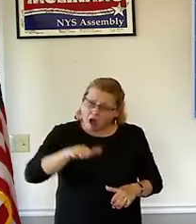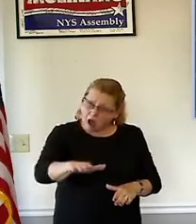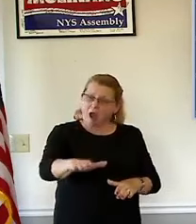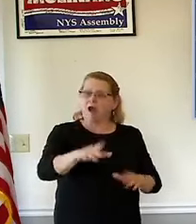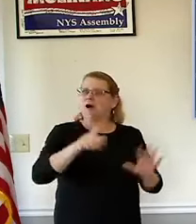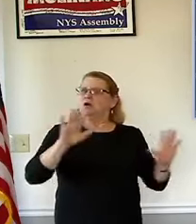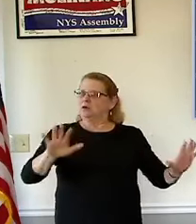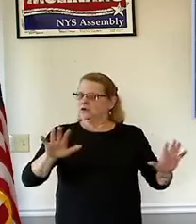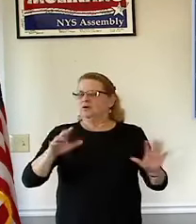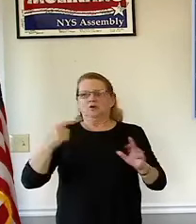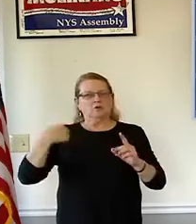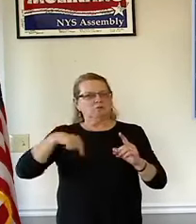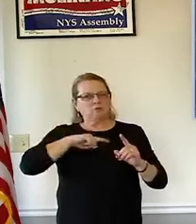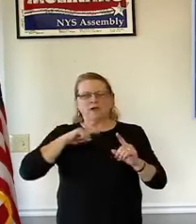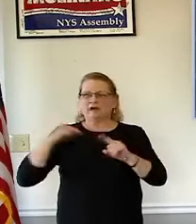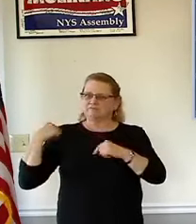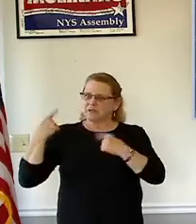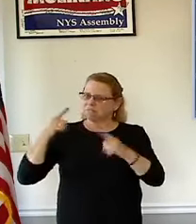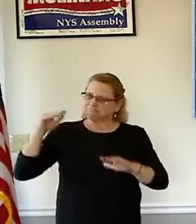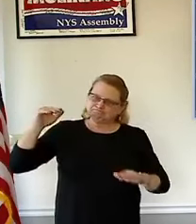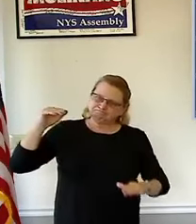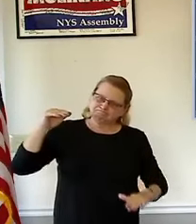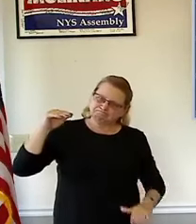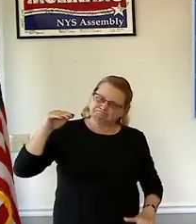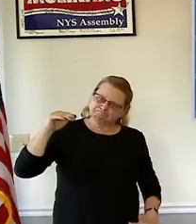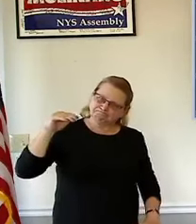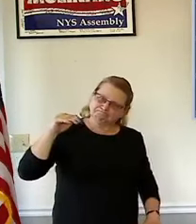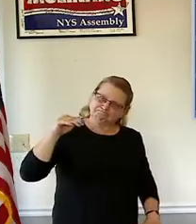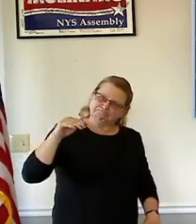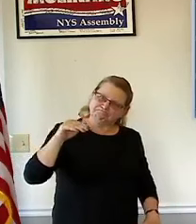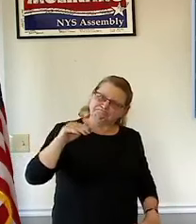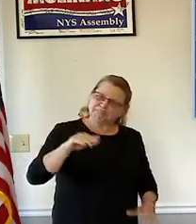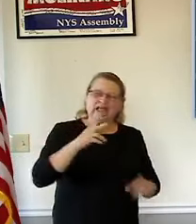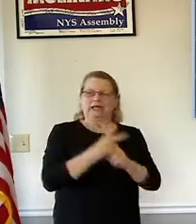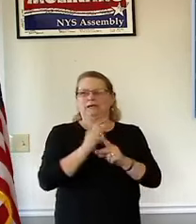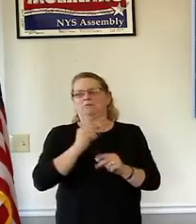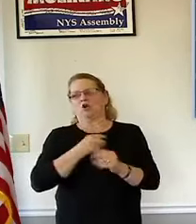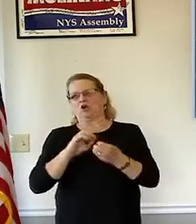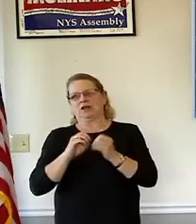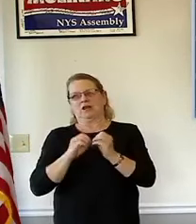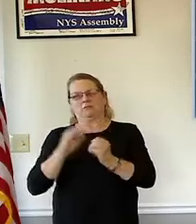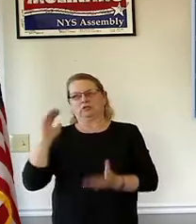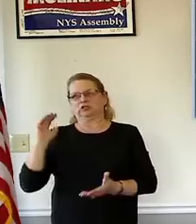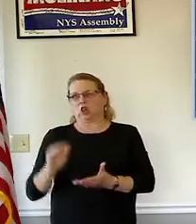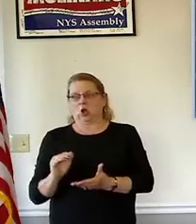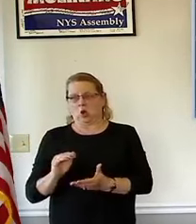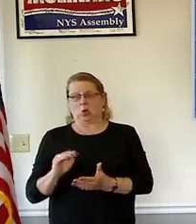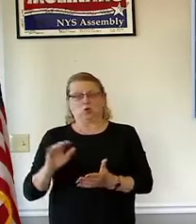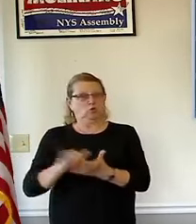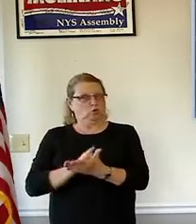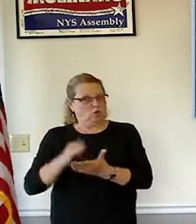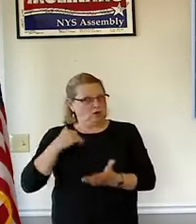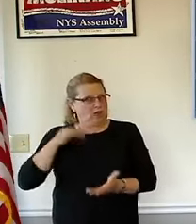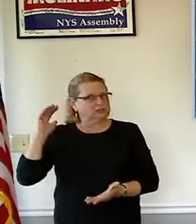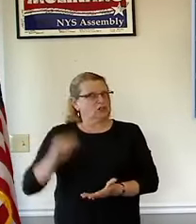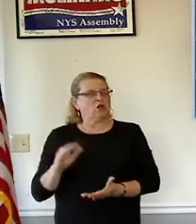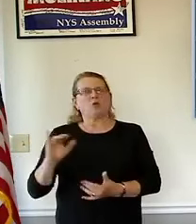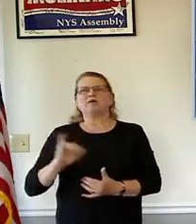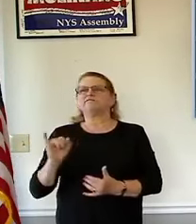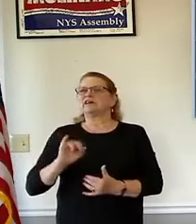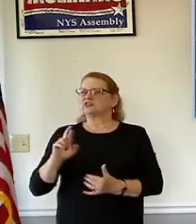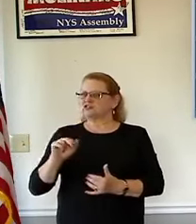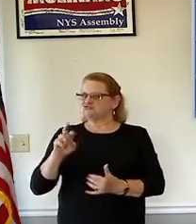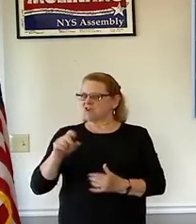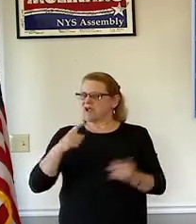been steady now in holding those numbers low. New York, of course, has a low infection rate. We continue to share in